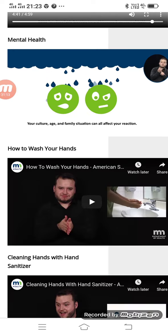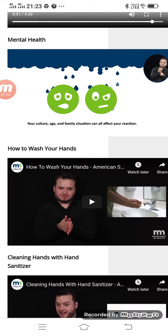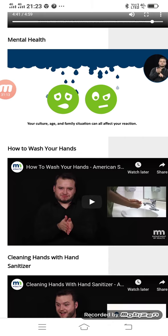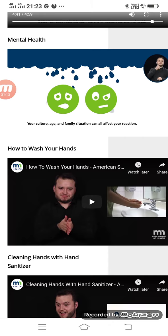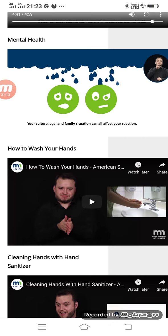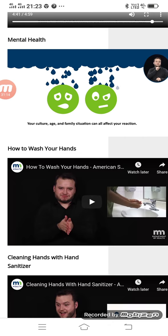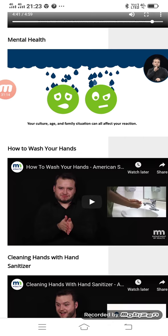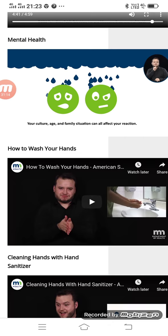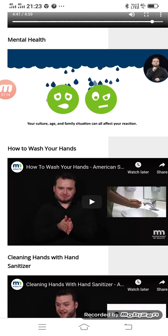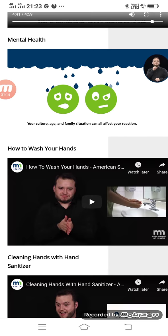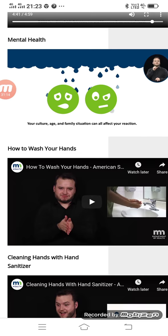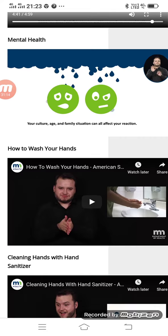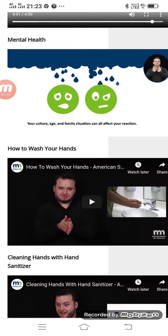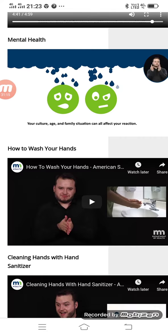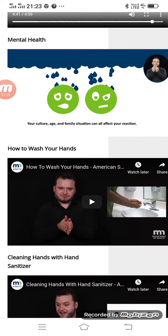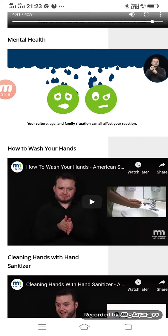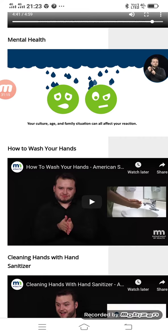all affect your reaction.